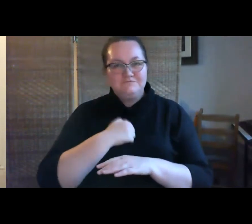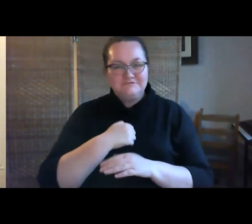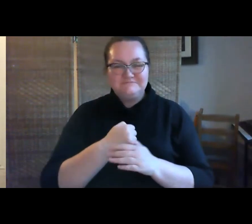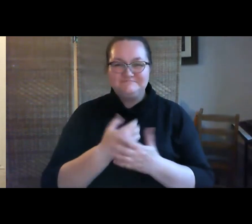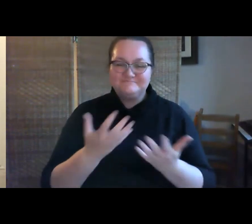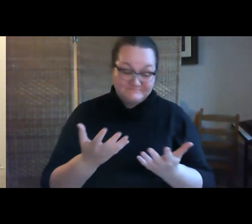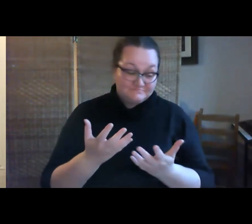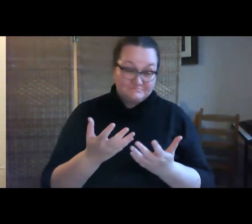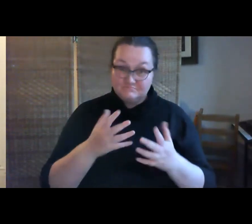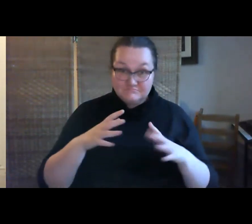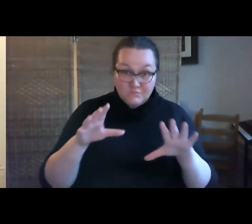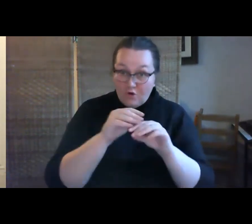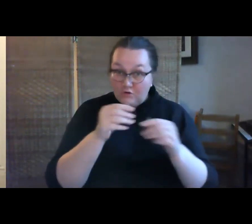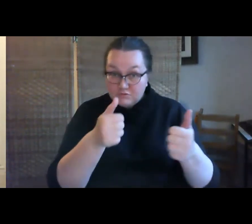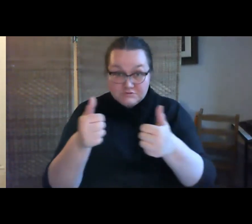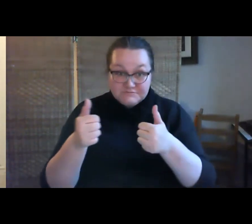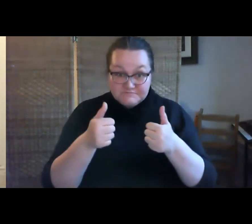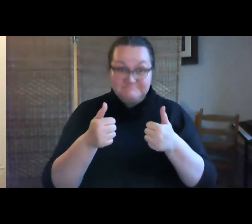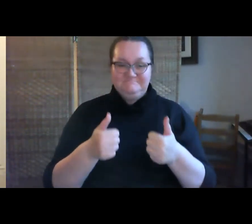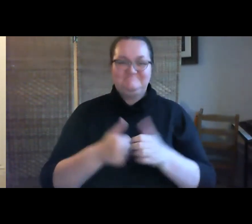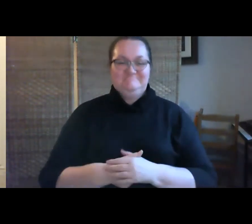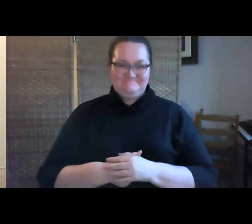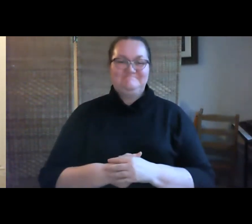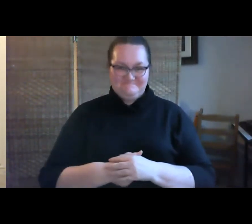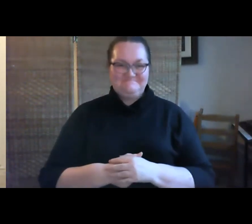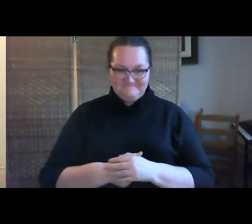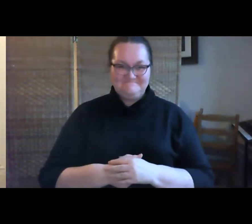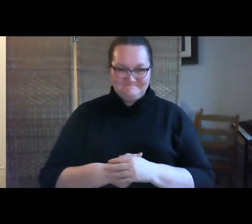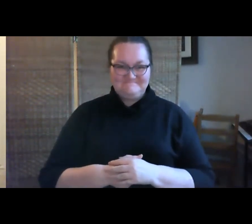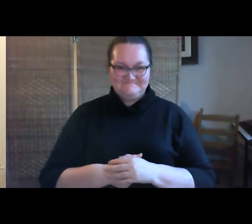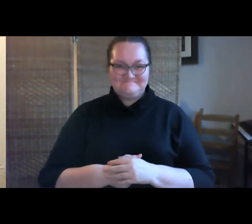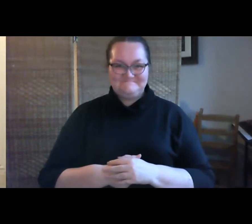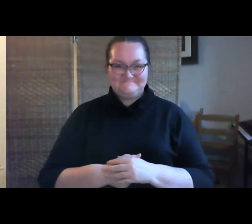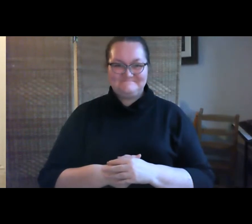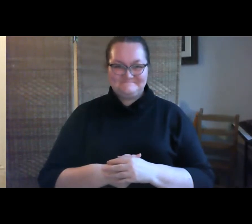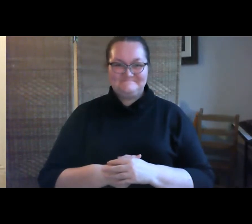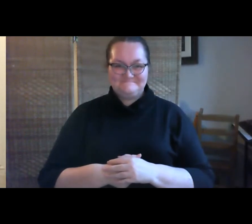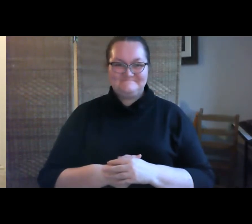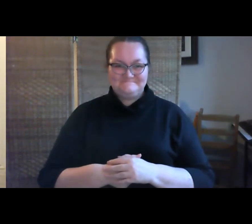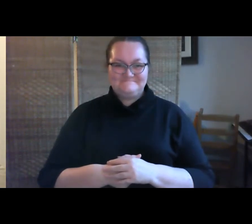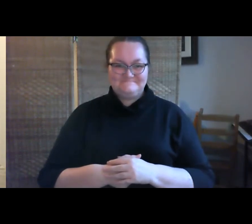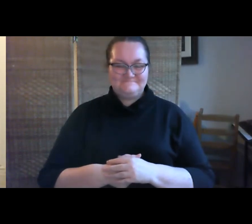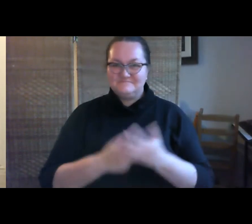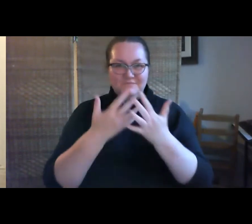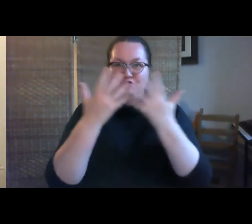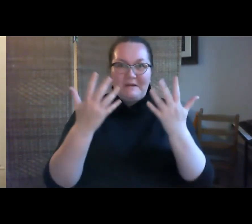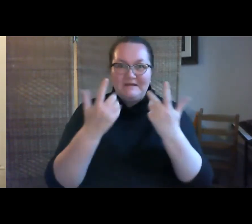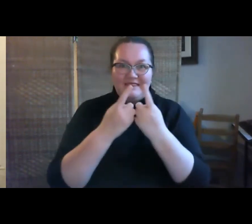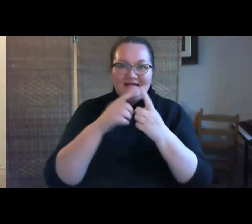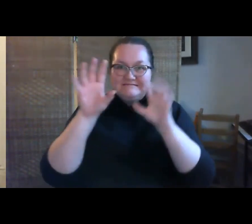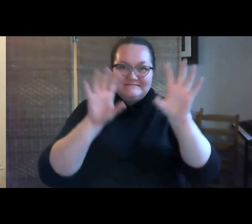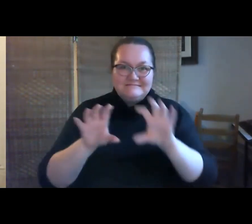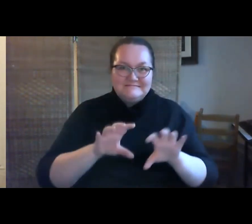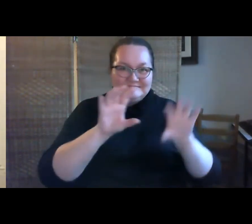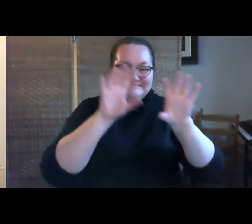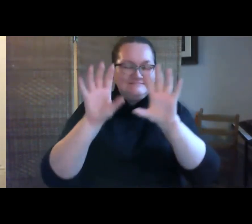Are we all good? Yeah. Great. Too many things on my screen, sorry.